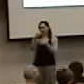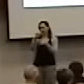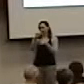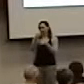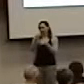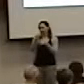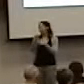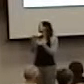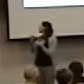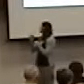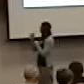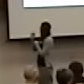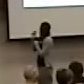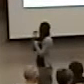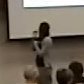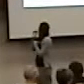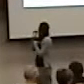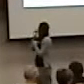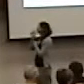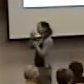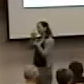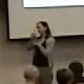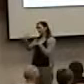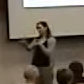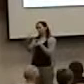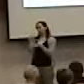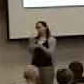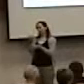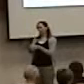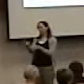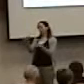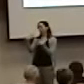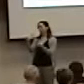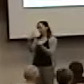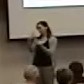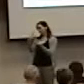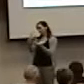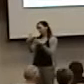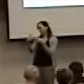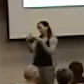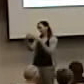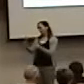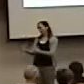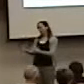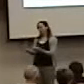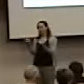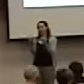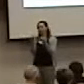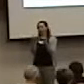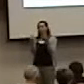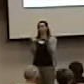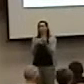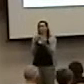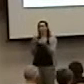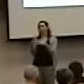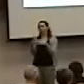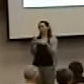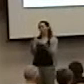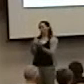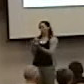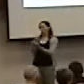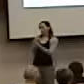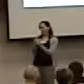saga, we find a very interesting leader. And I think that there are a lot of things that you and I can learn from